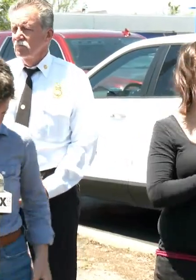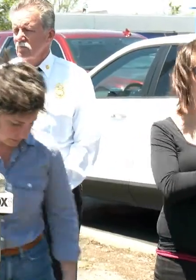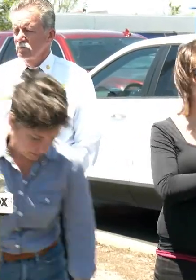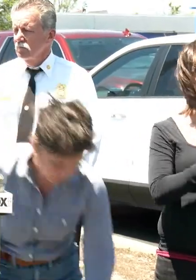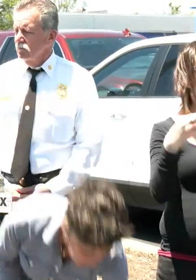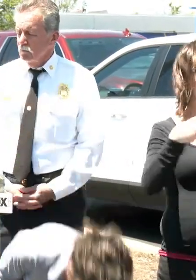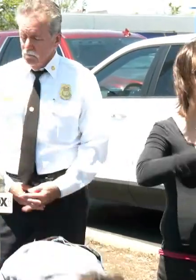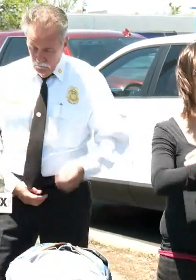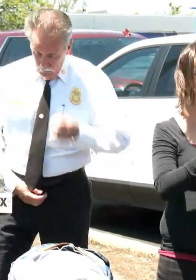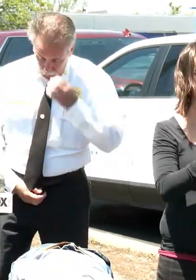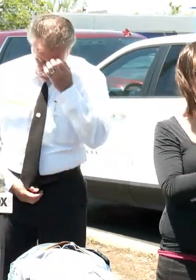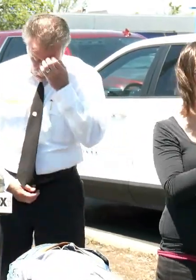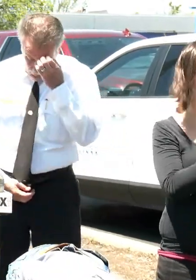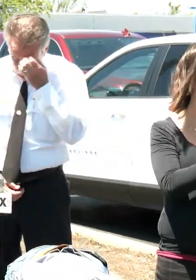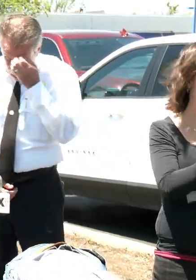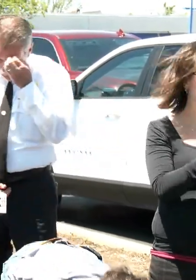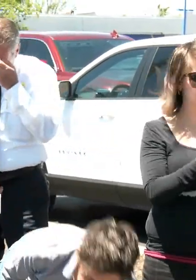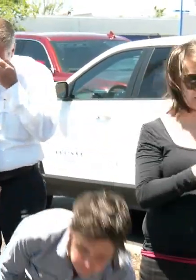neighborhoods?